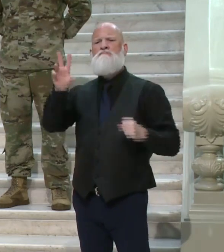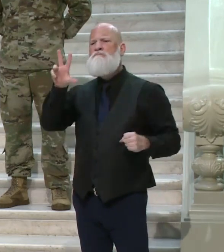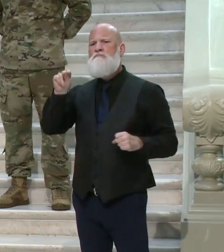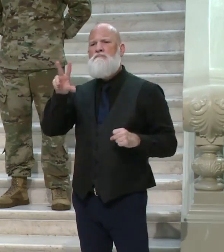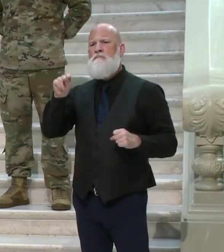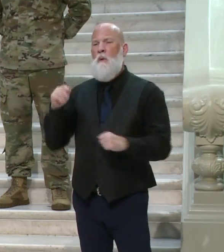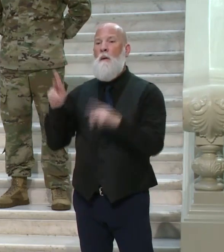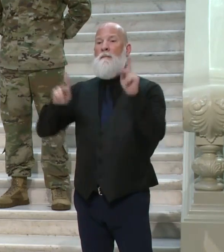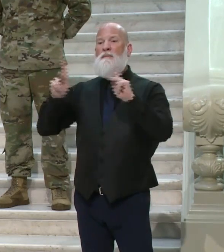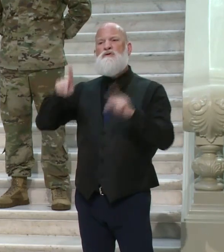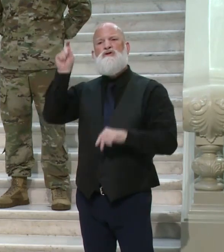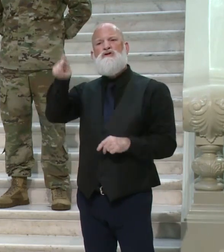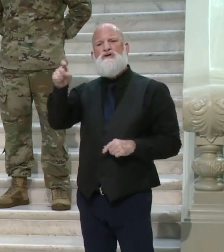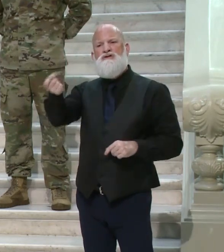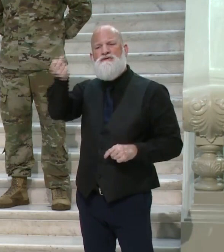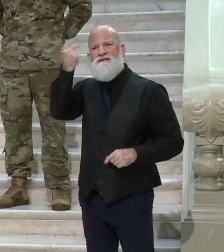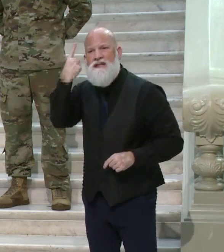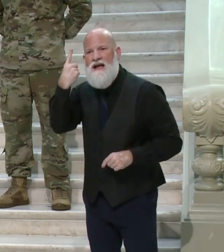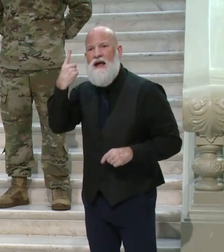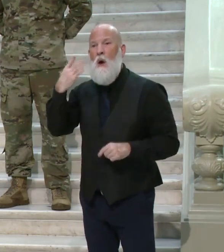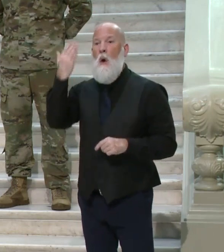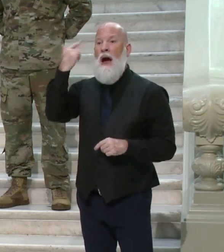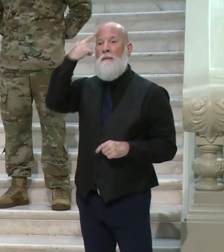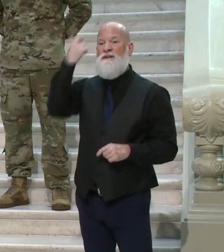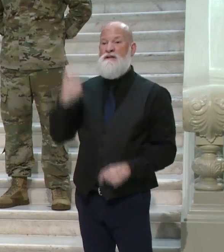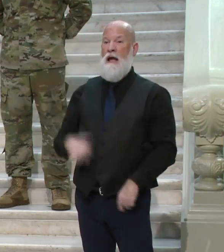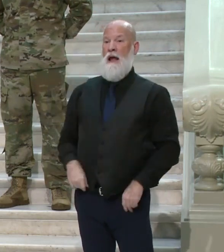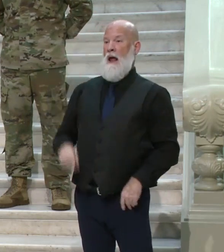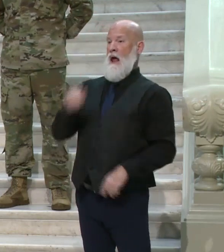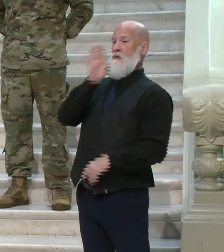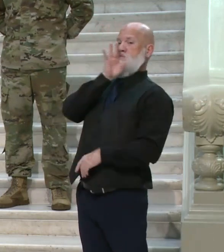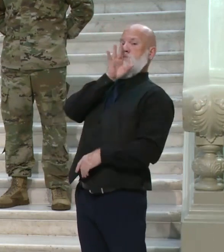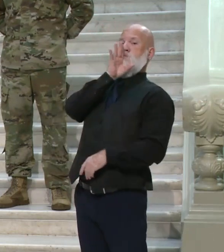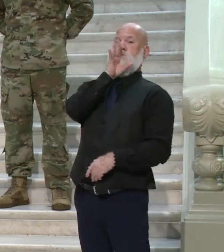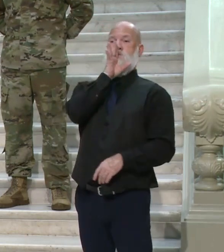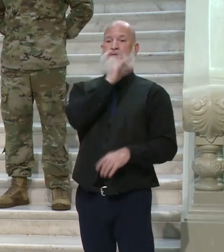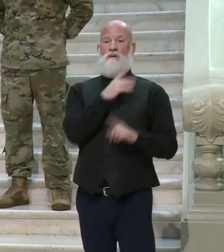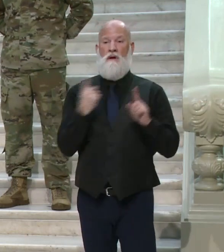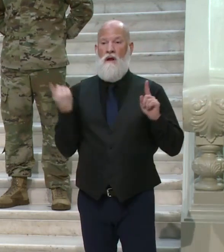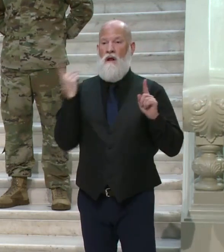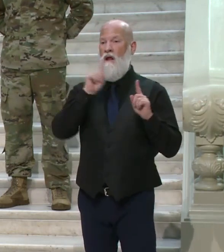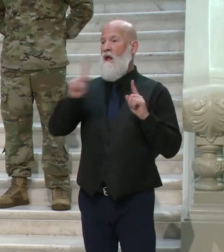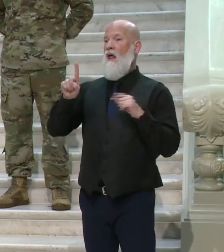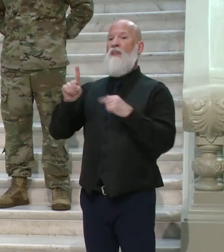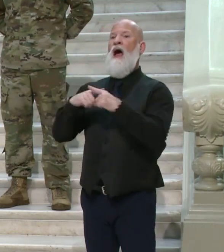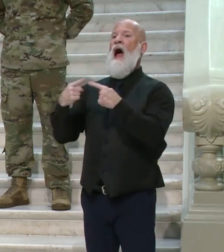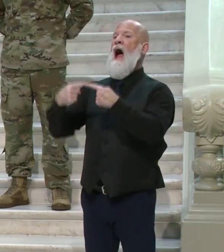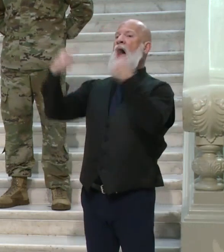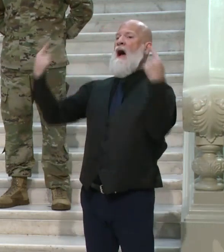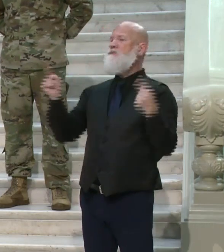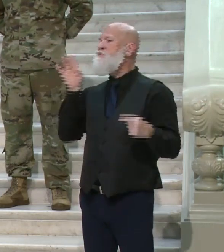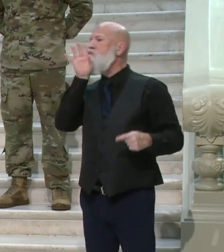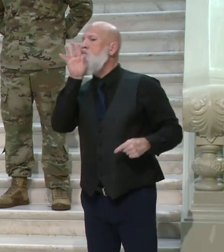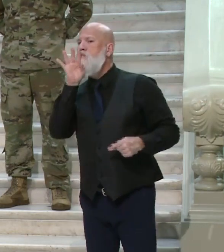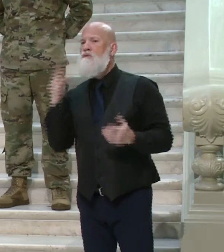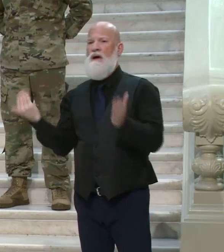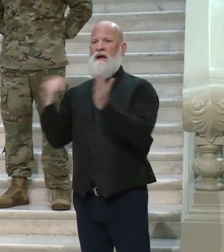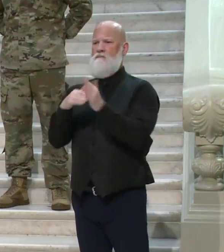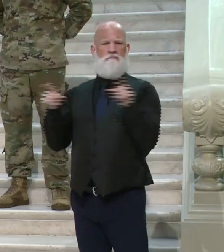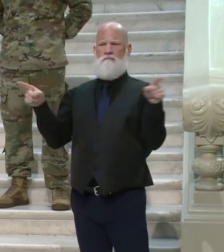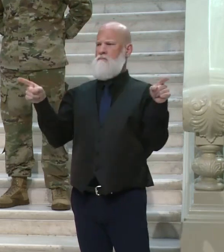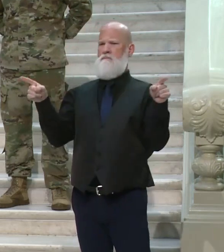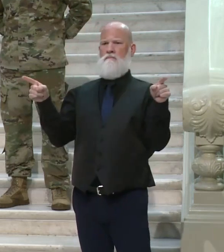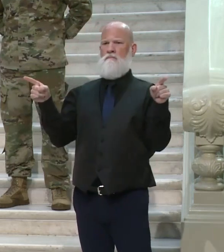And that's what gets so frustrated in this. Many news organizations just report the truth, they report the facts, but then you have